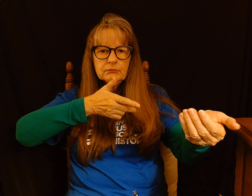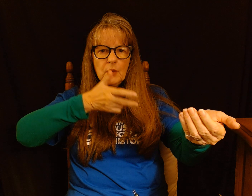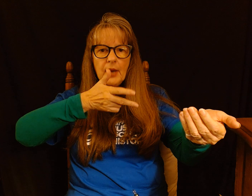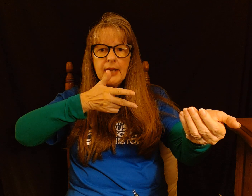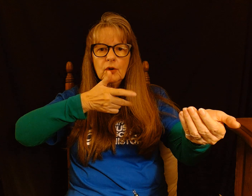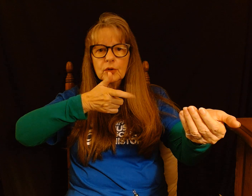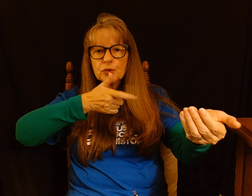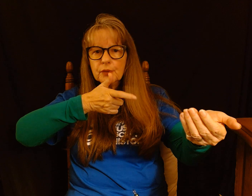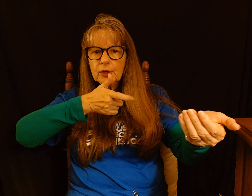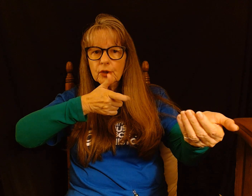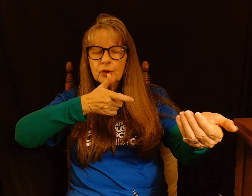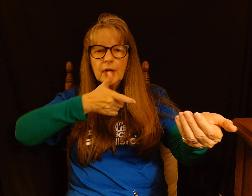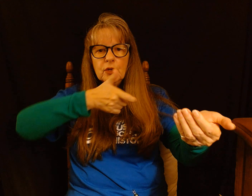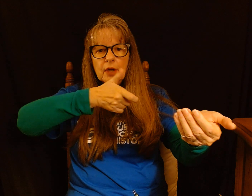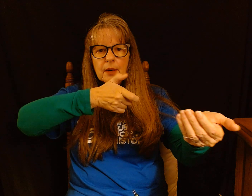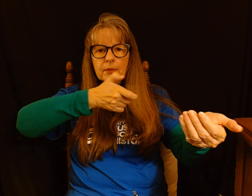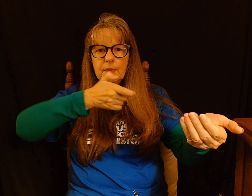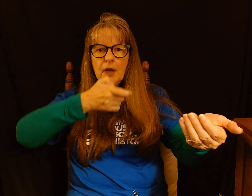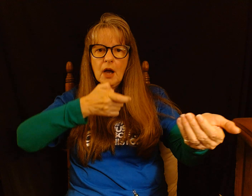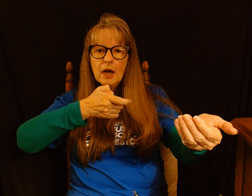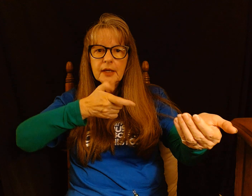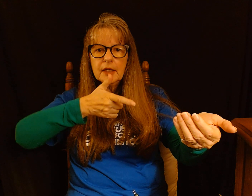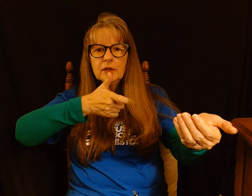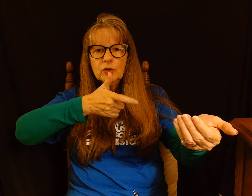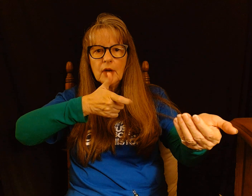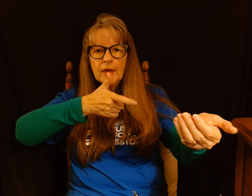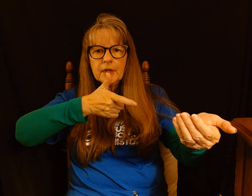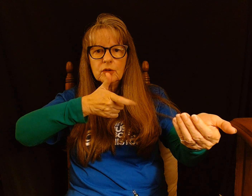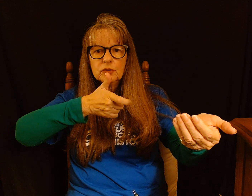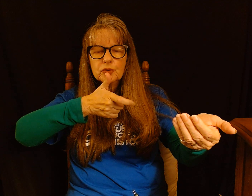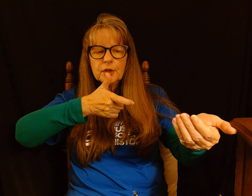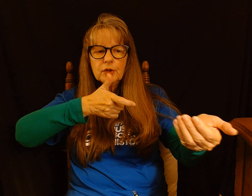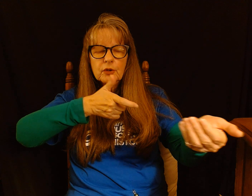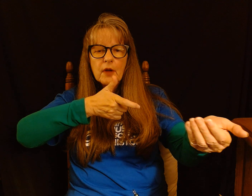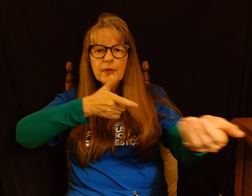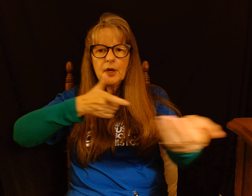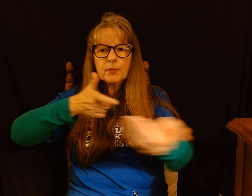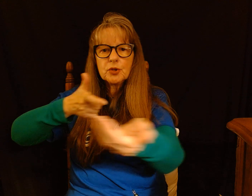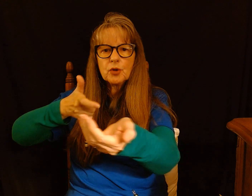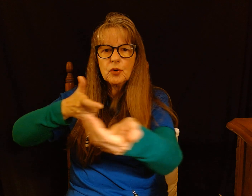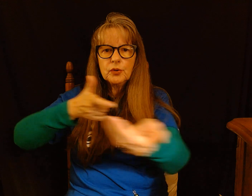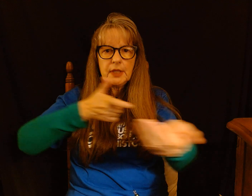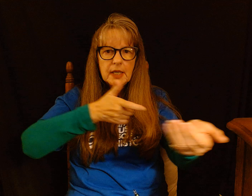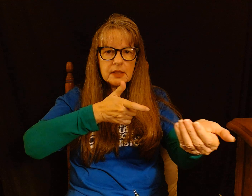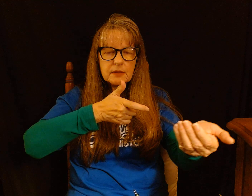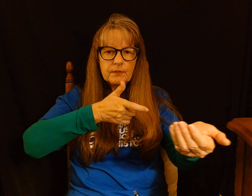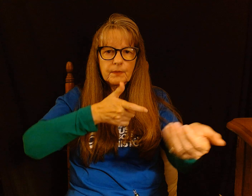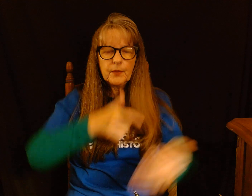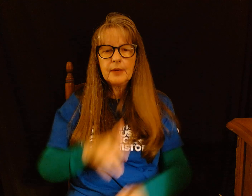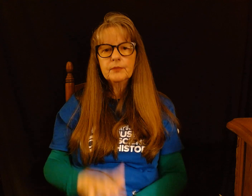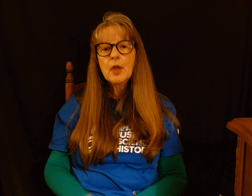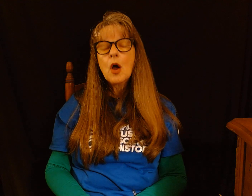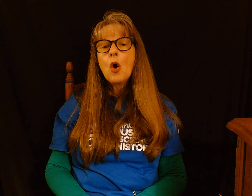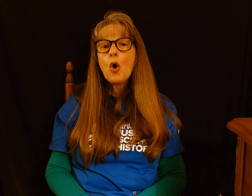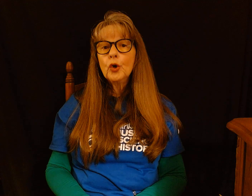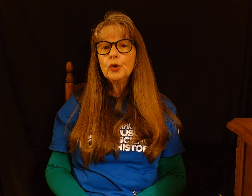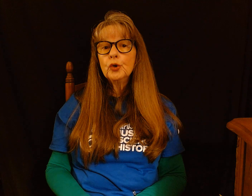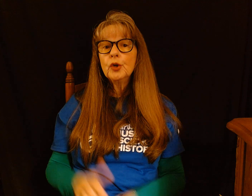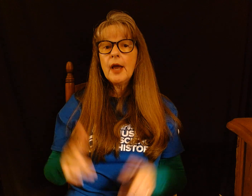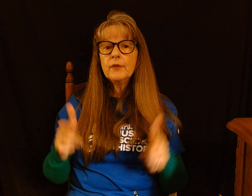right? Or a trigger. You got to cock it. You got the trigger on there, but you're holding it, right? Or you could have a